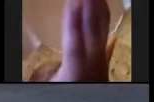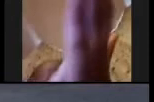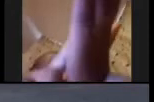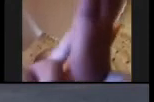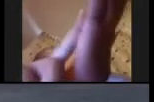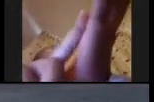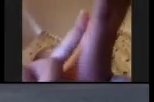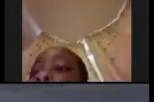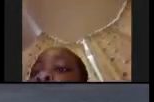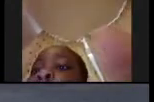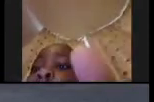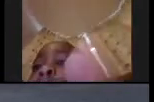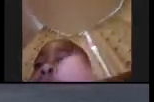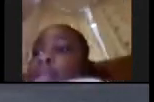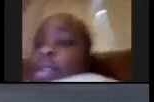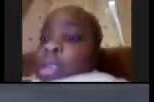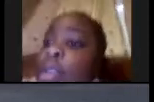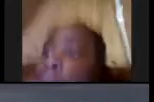Leah, what word did you spell for us?